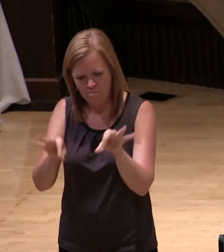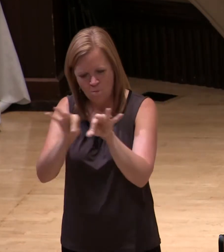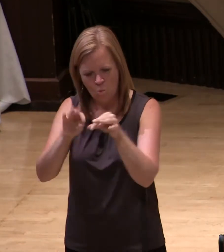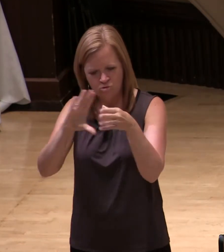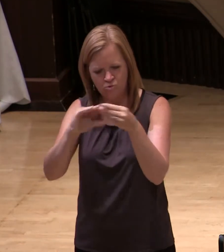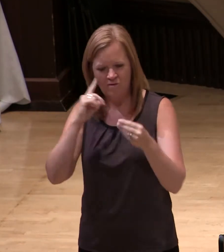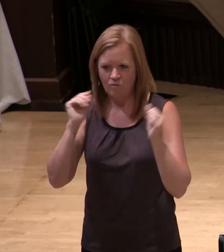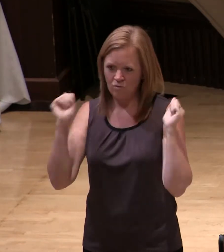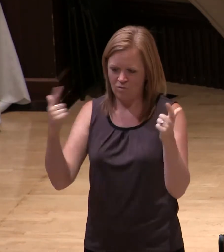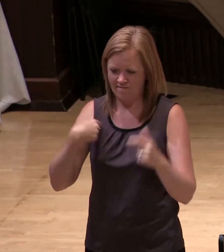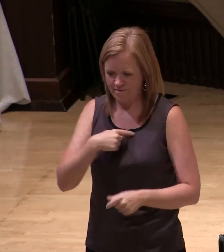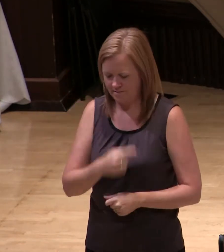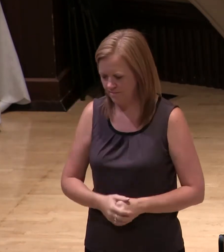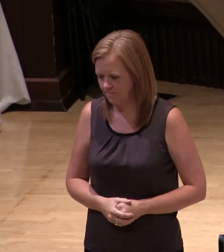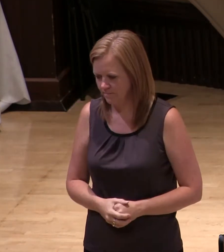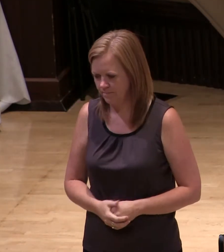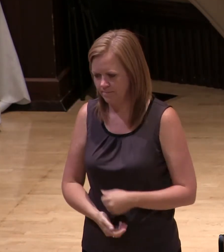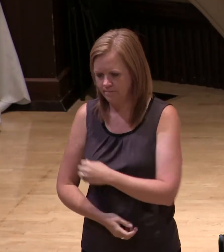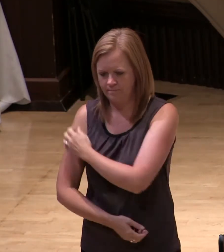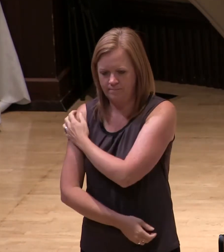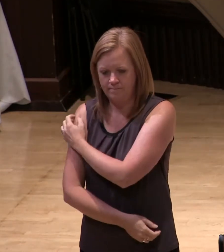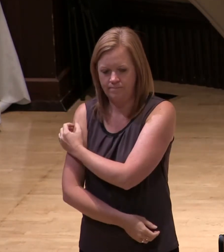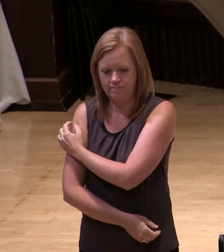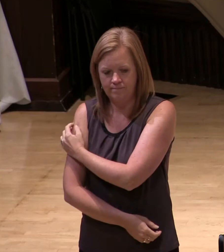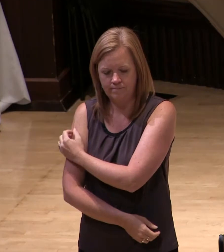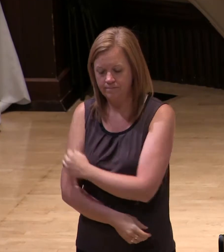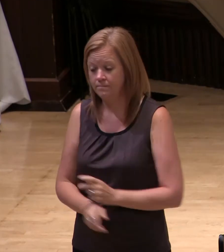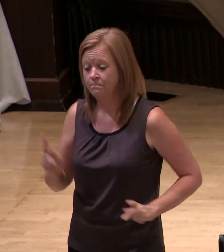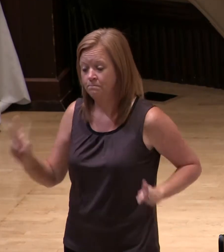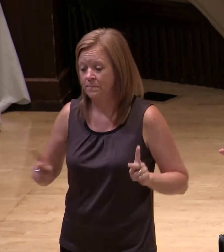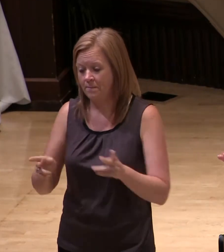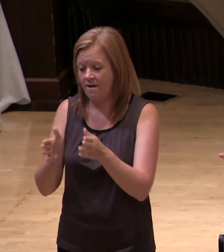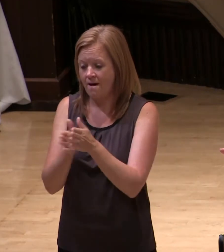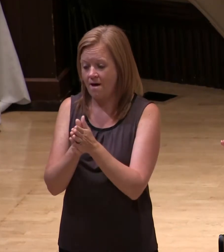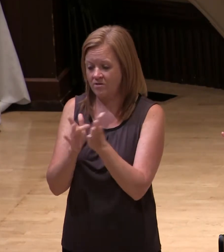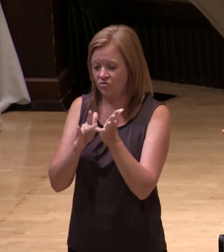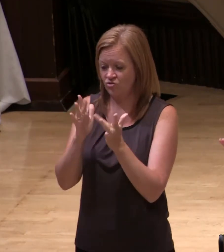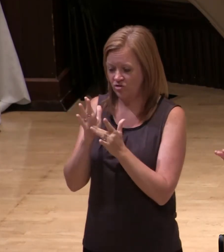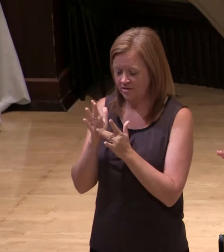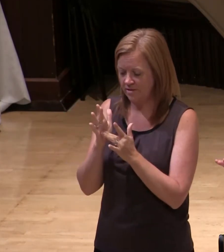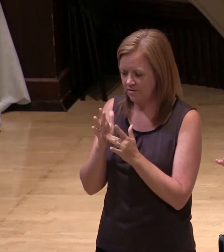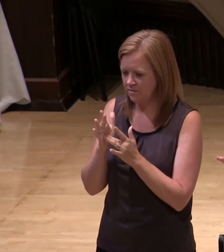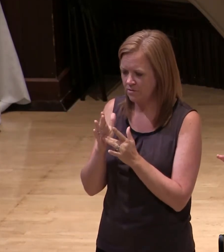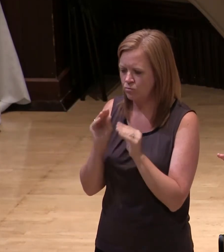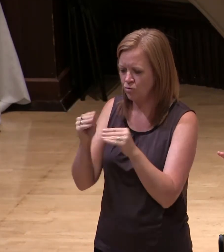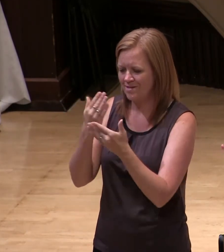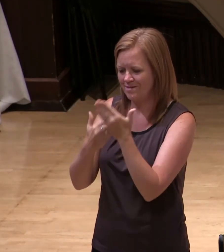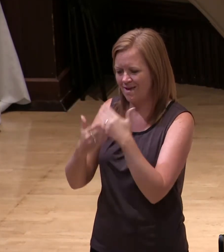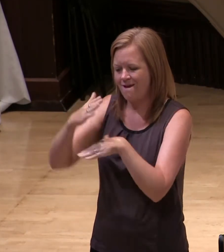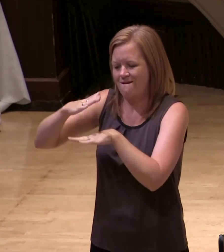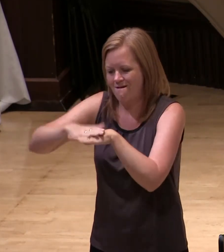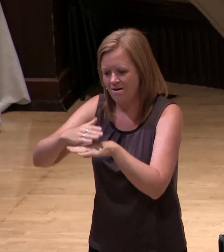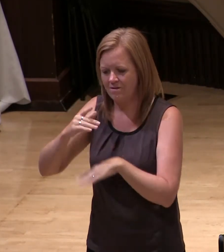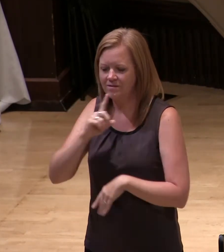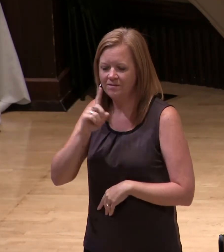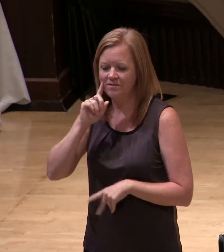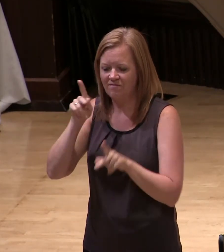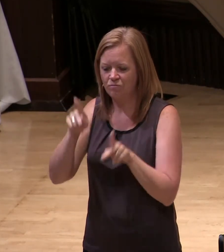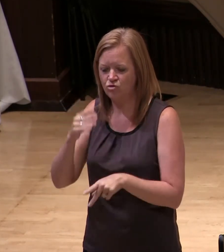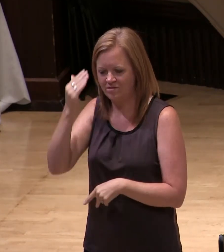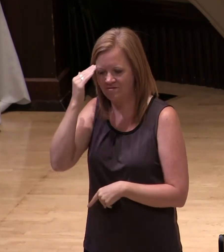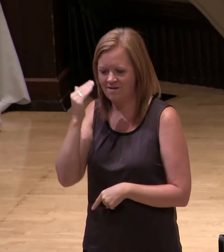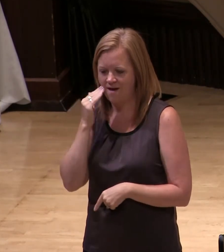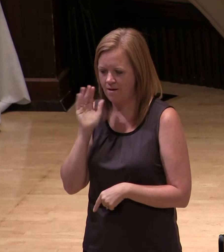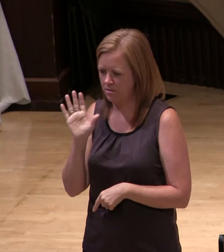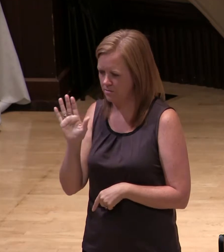story for all of us. The people asked Jesus to lay his hand on this deaf person's head and